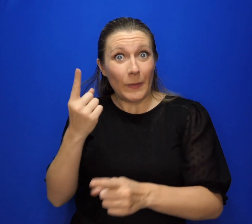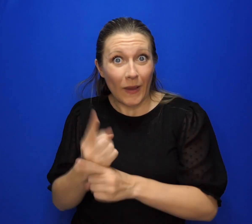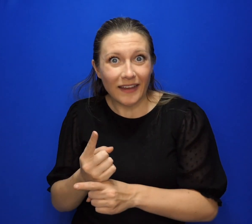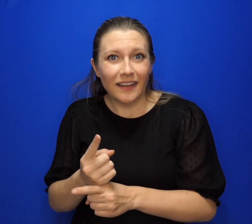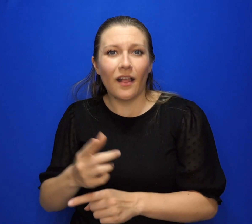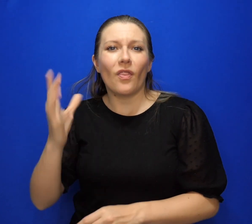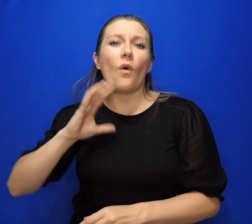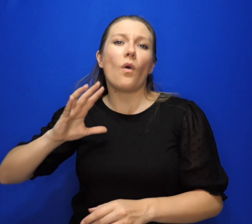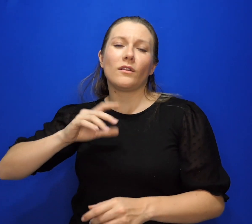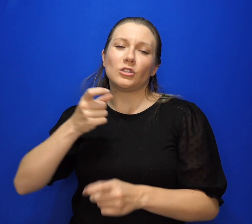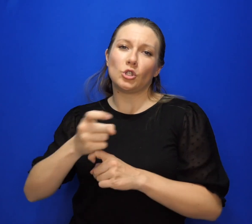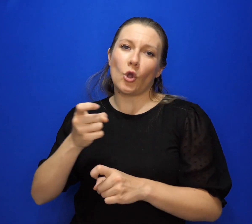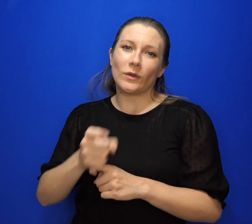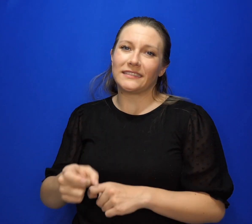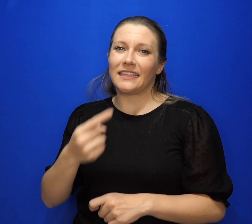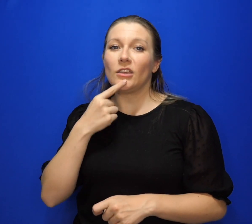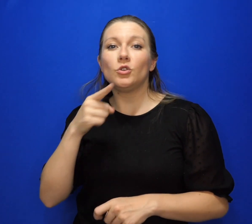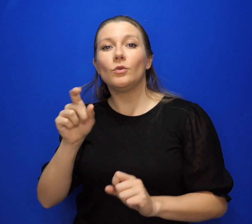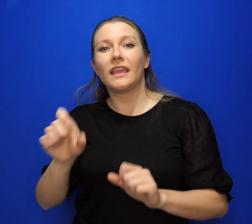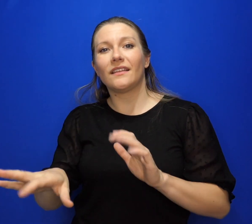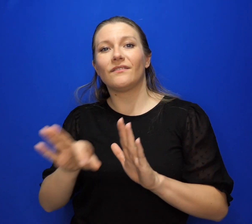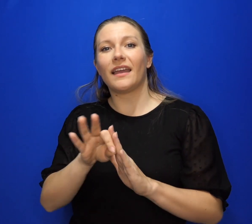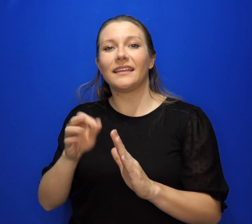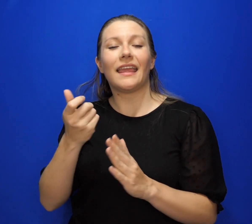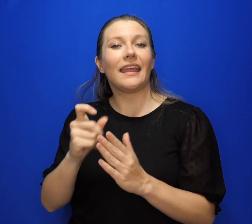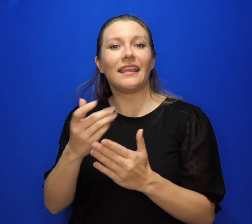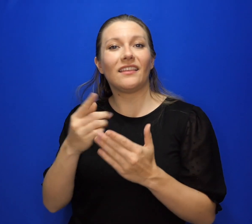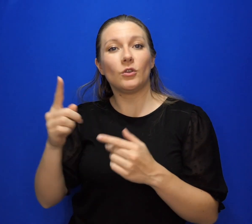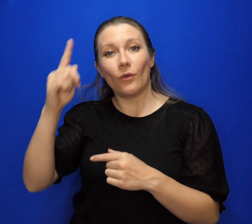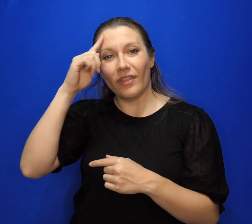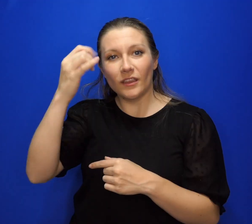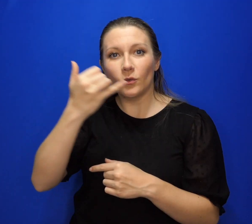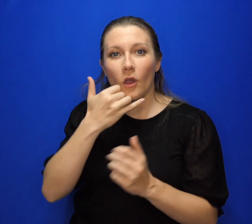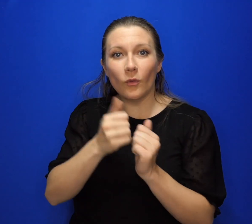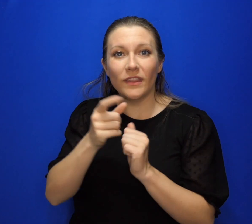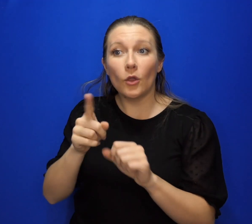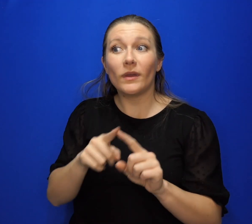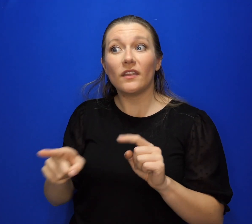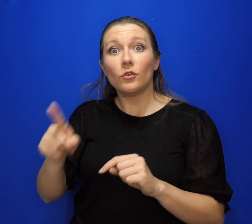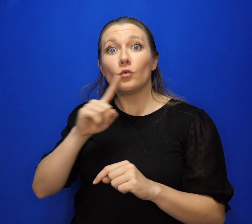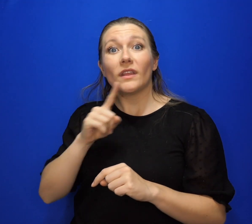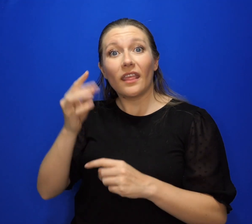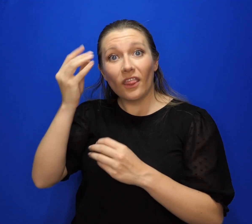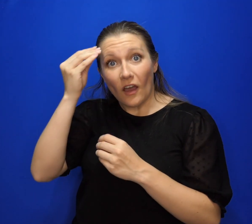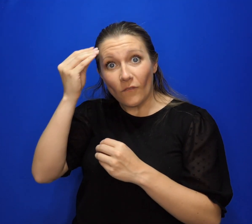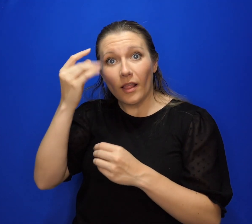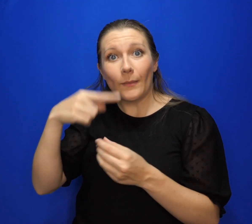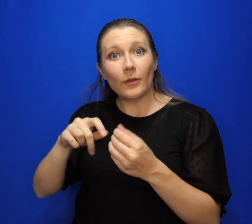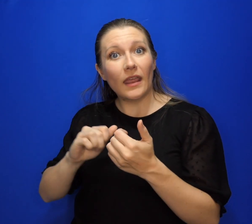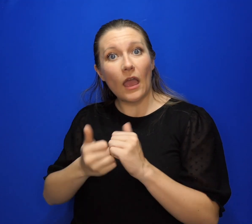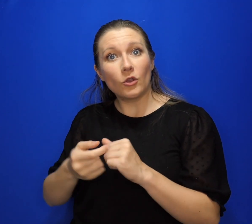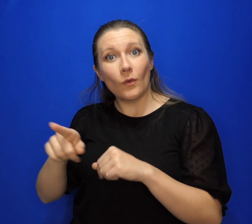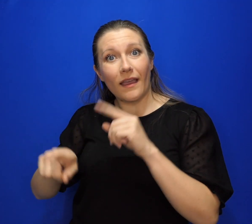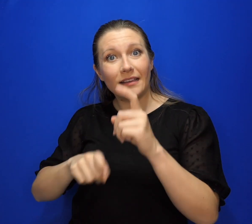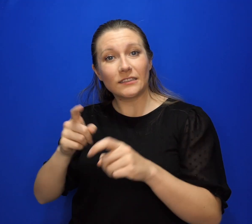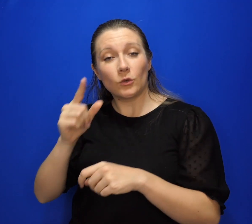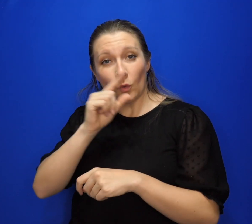you can find out anything you think is wrong with you. But if you're really thoughtful about it, I have figured out some significantly